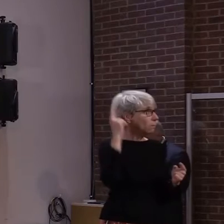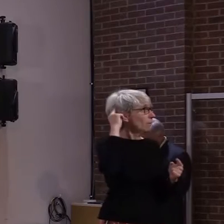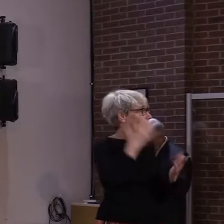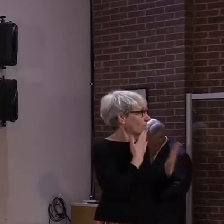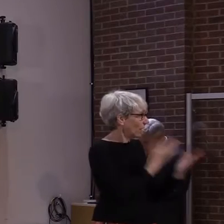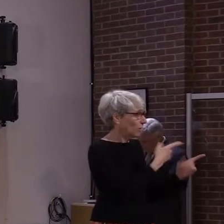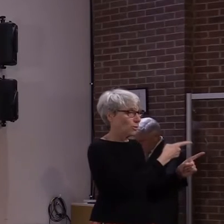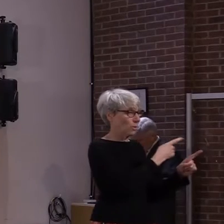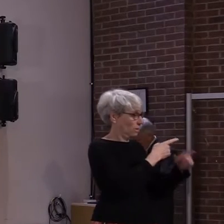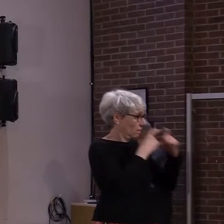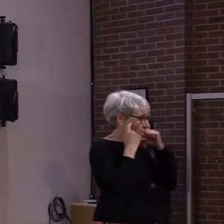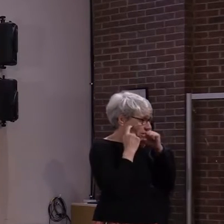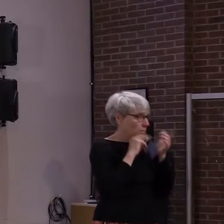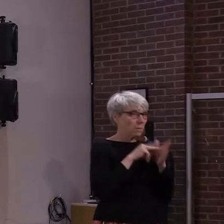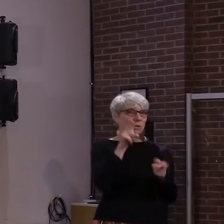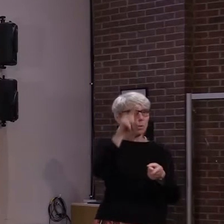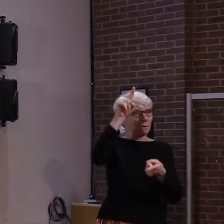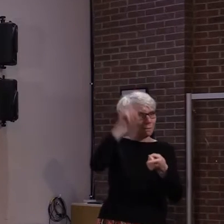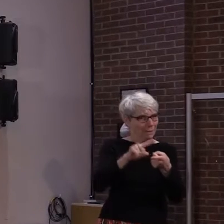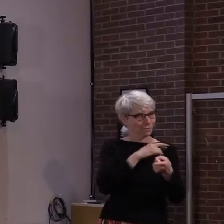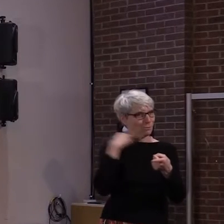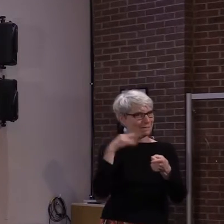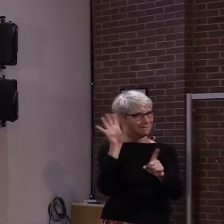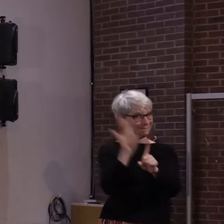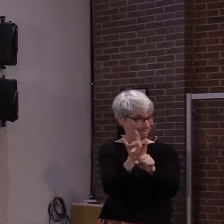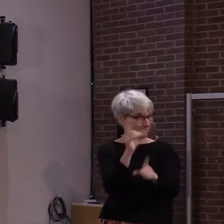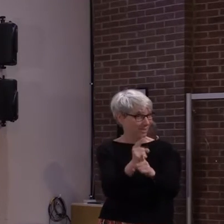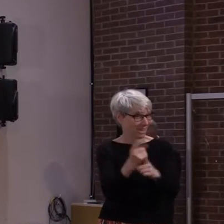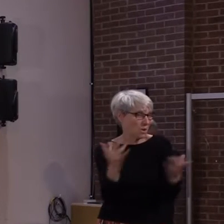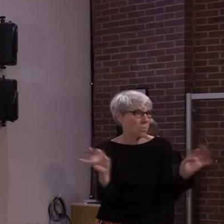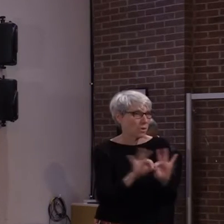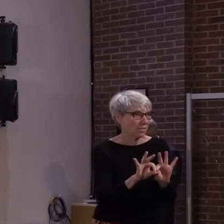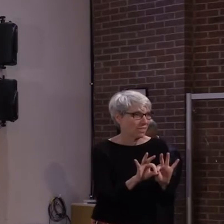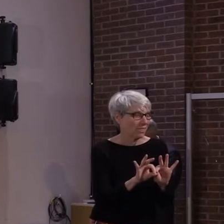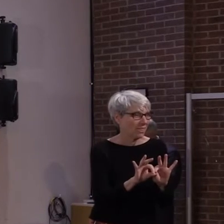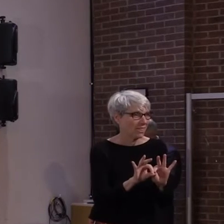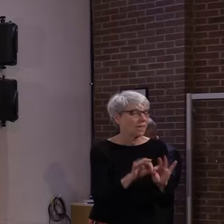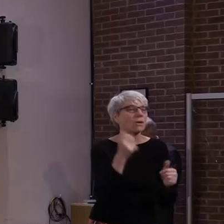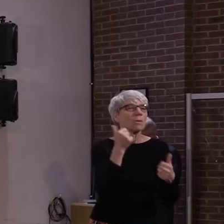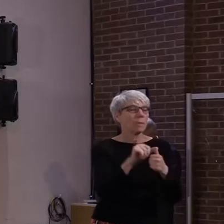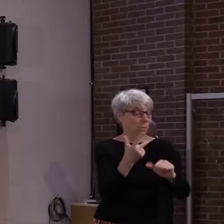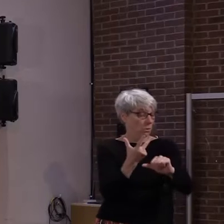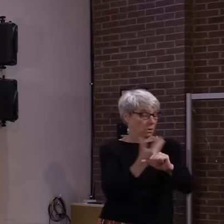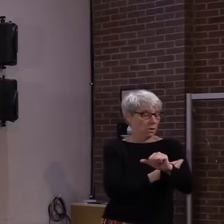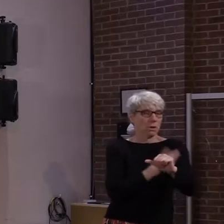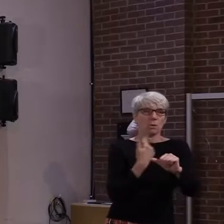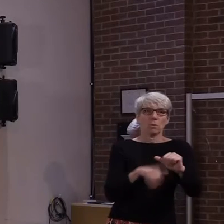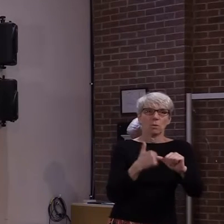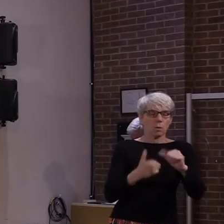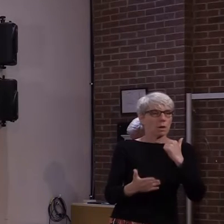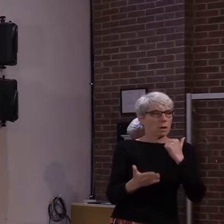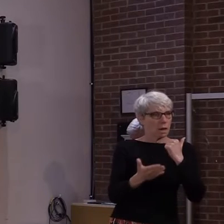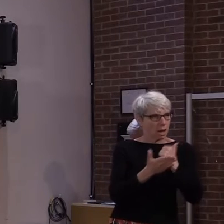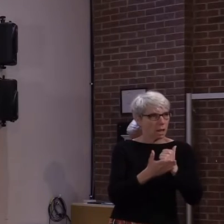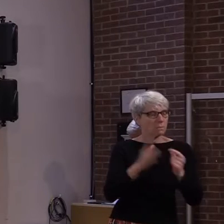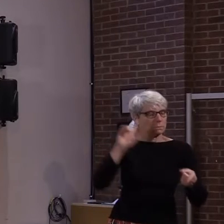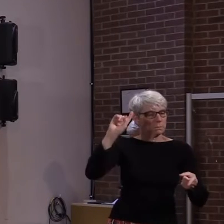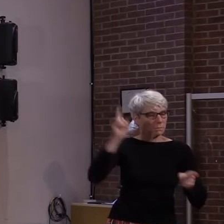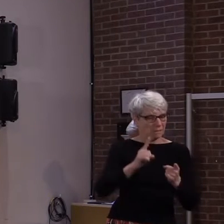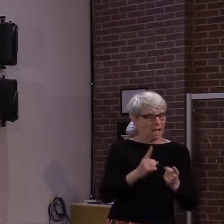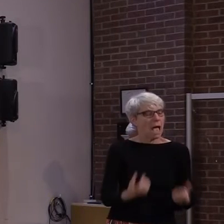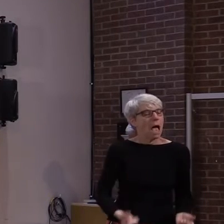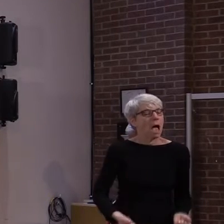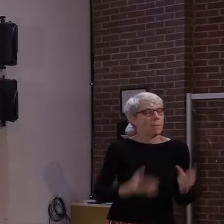doing. And remember, the power of vaccination is that it still effectively reduces the number of people